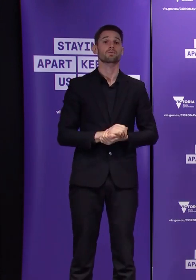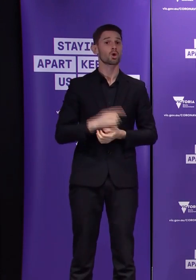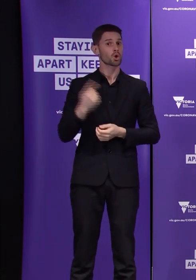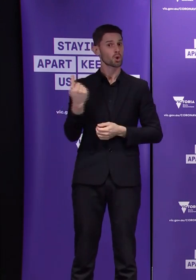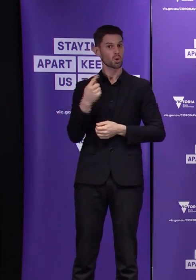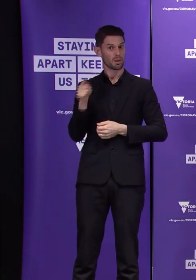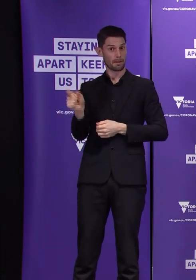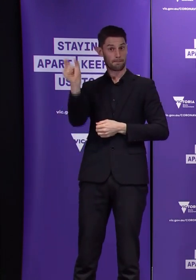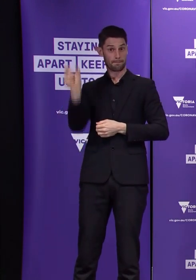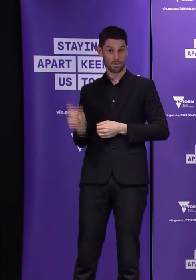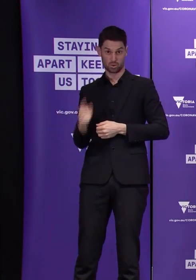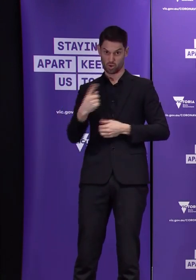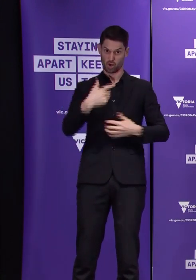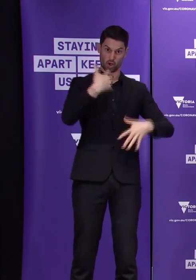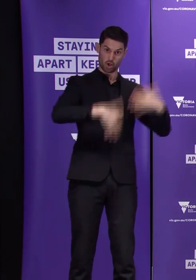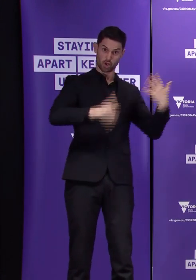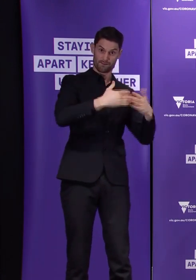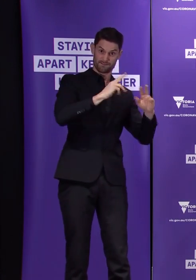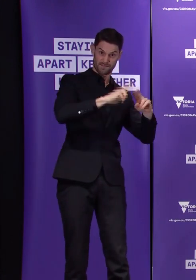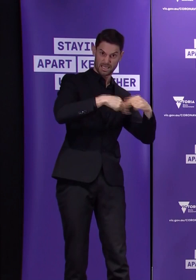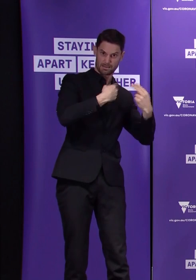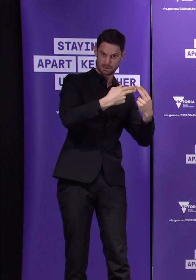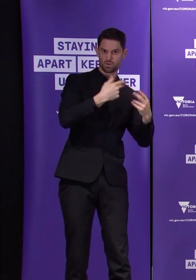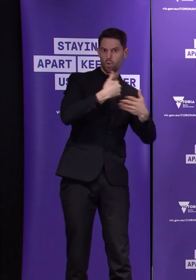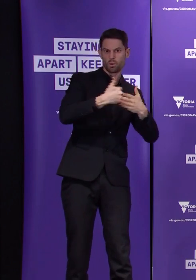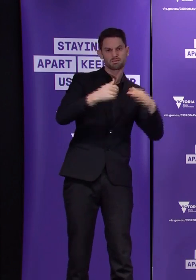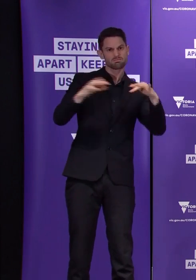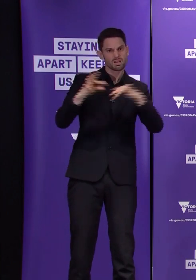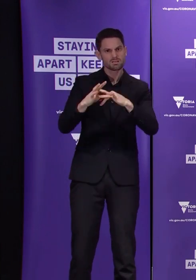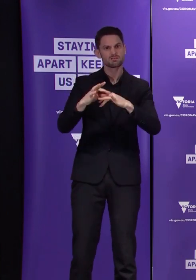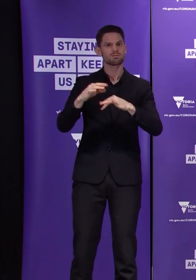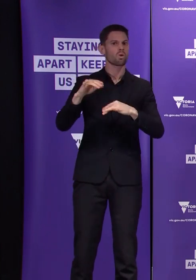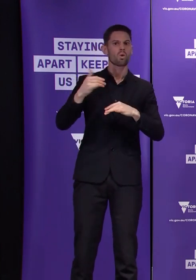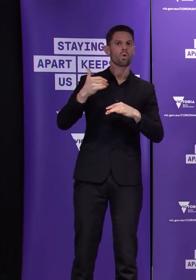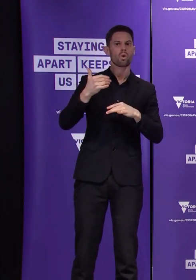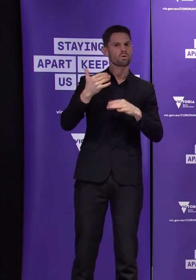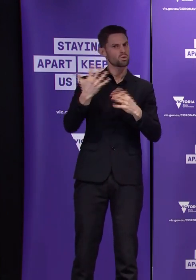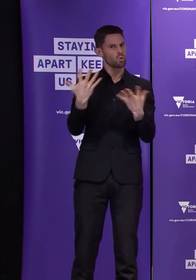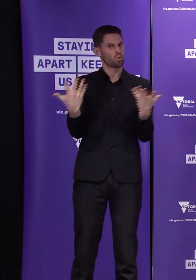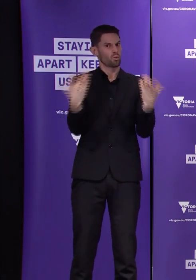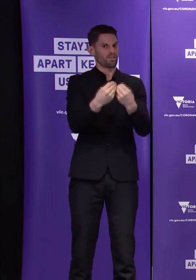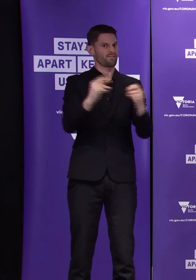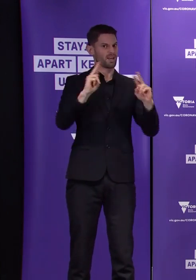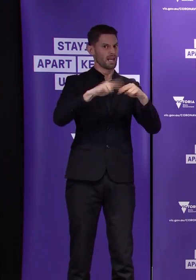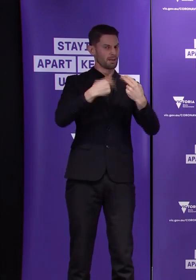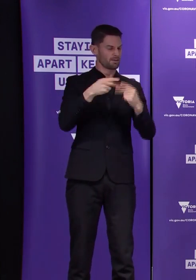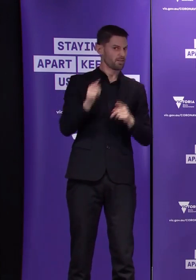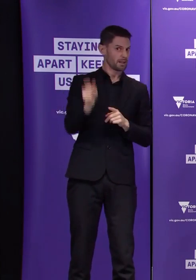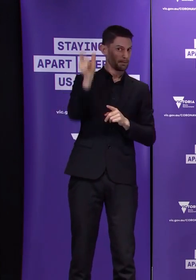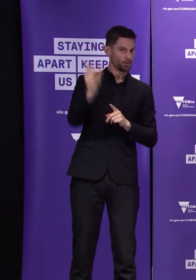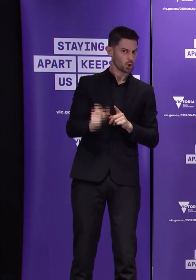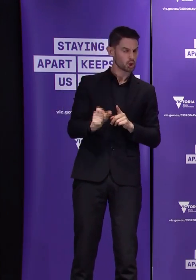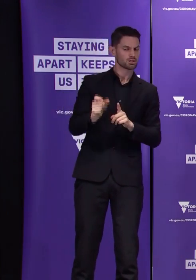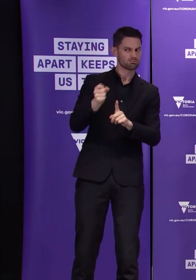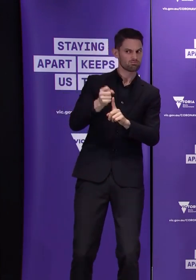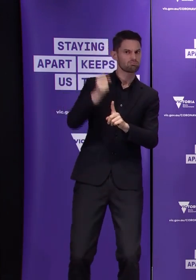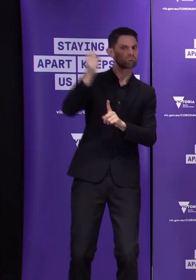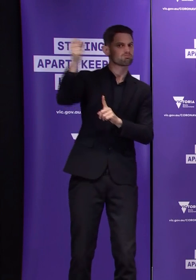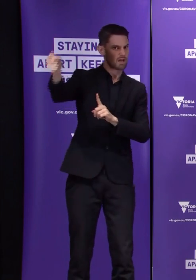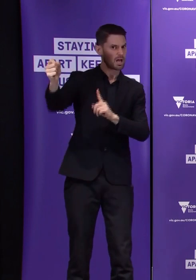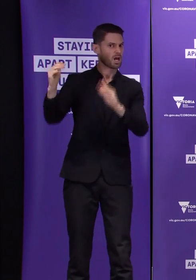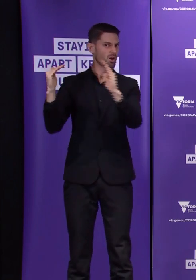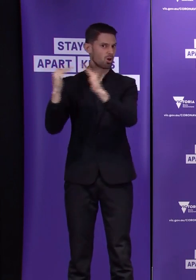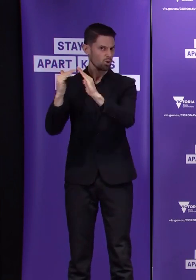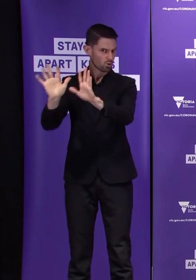violence, I said a couple of months ago when I was standing here that we would be keeping in contact with the family violence service system almost